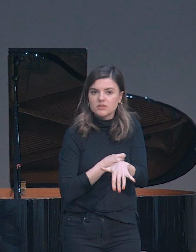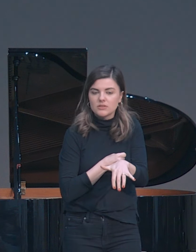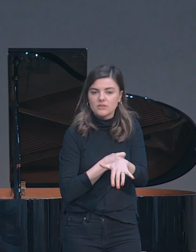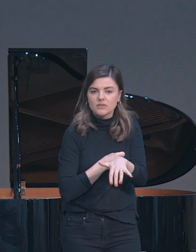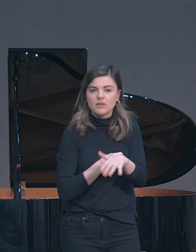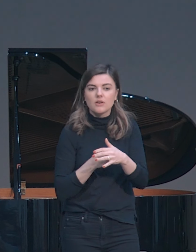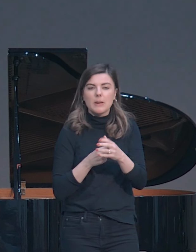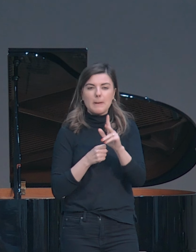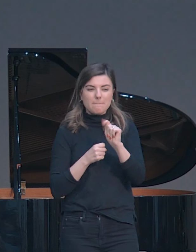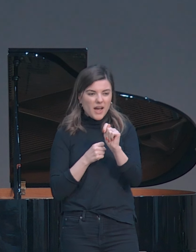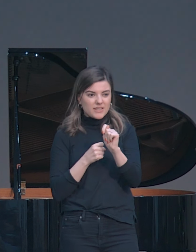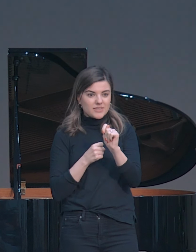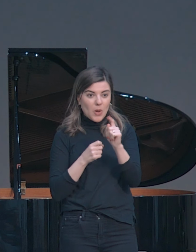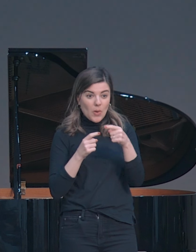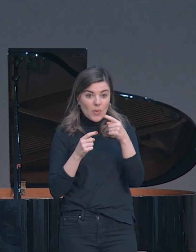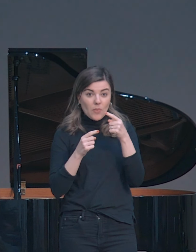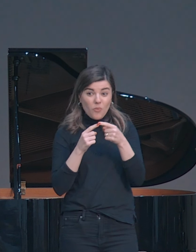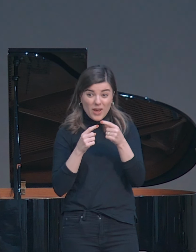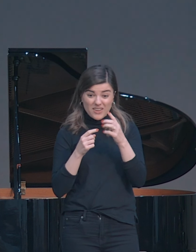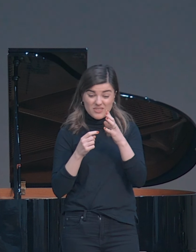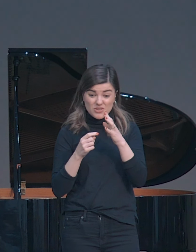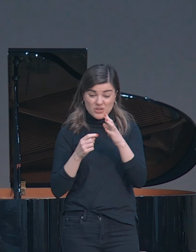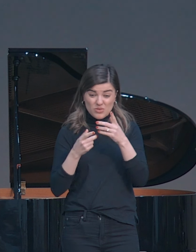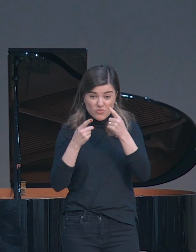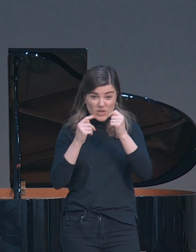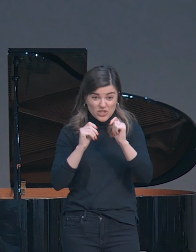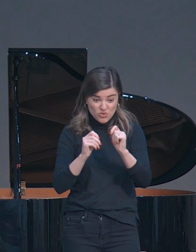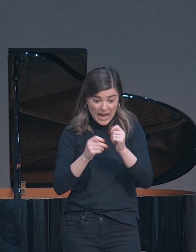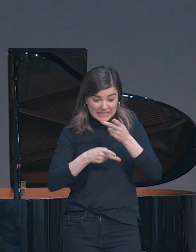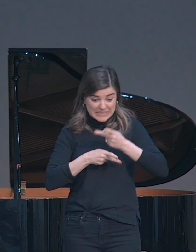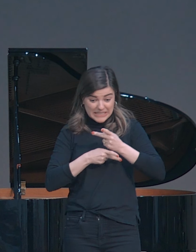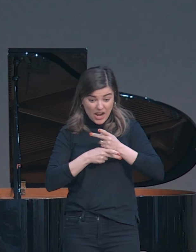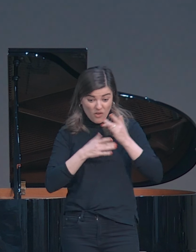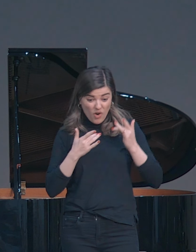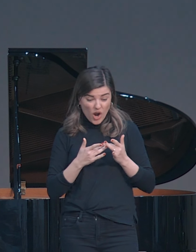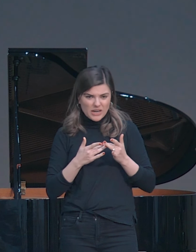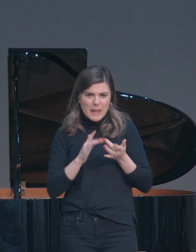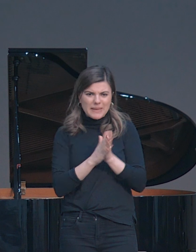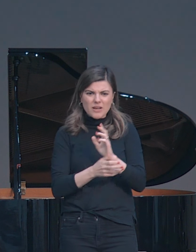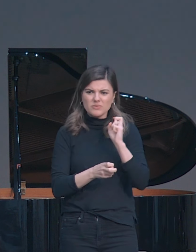tension arises when we try to keep our heart, doesn't it?